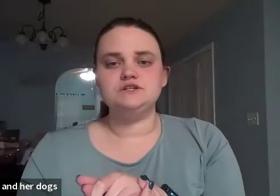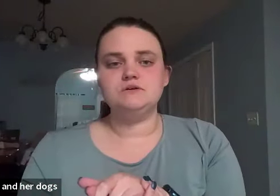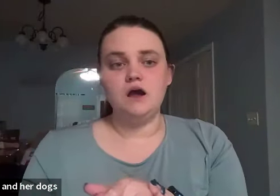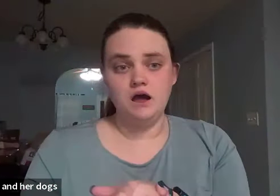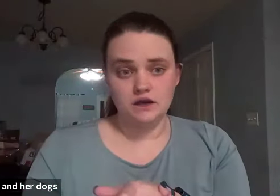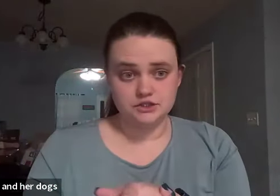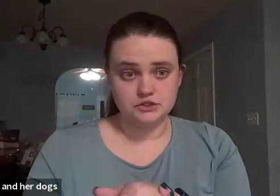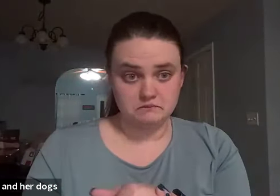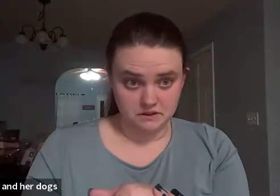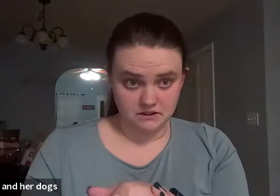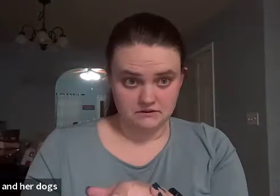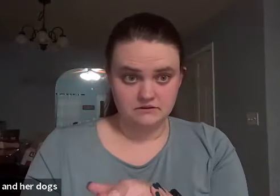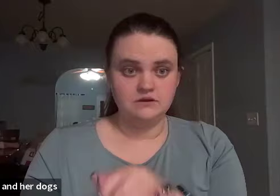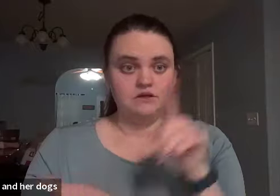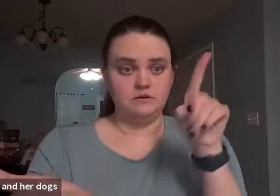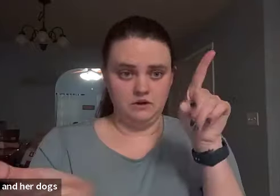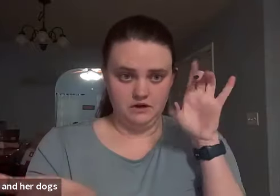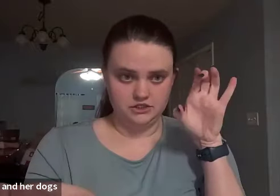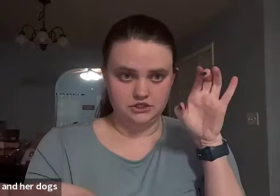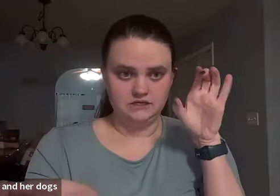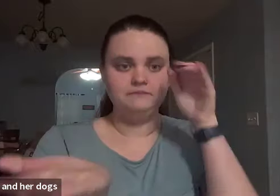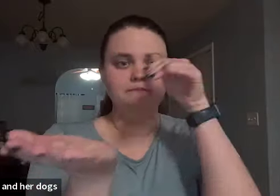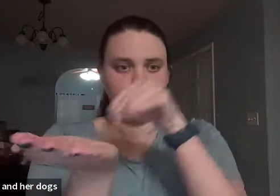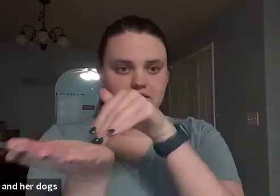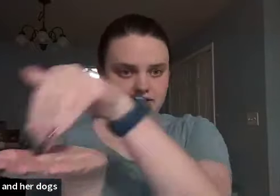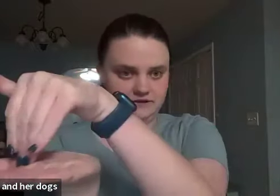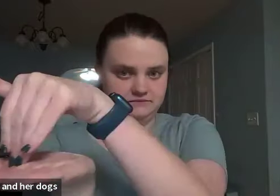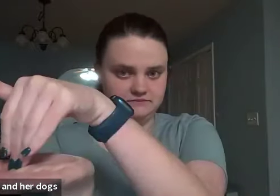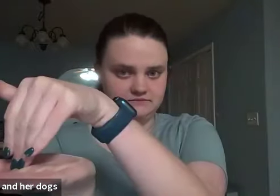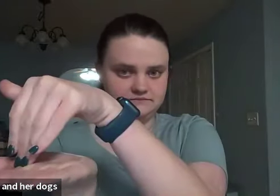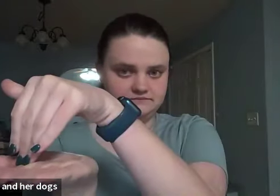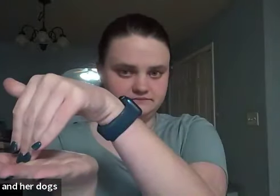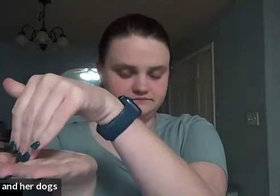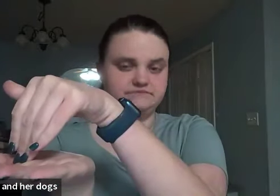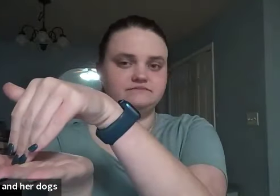to do 100 million, 100 million.